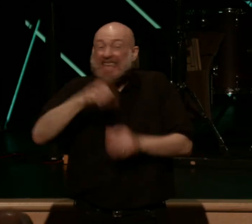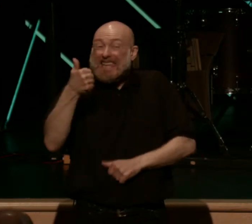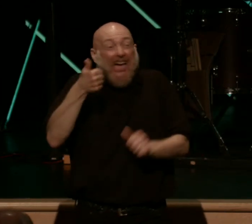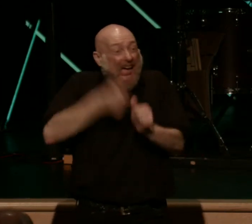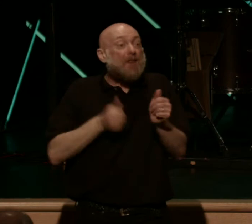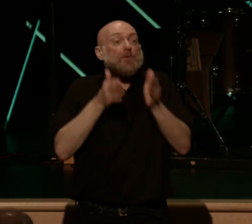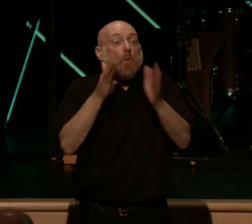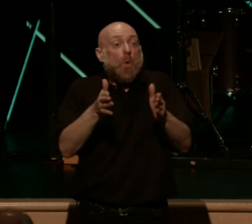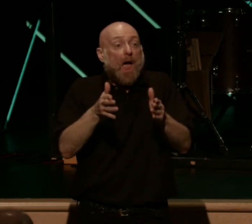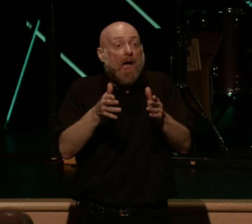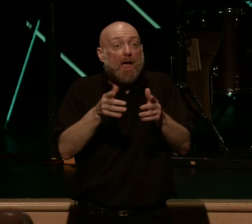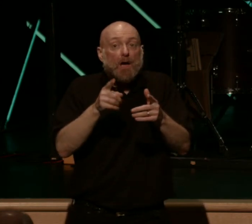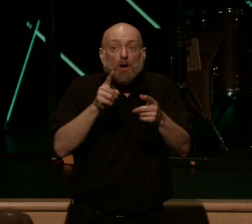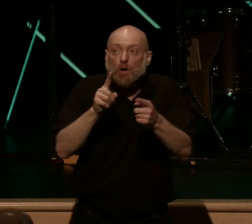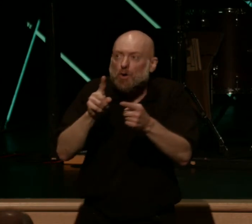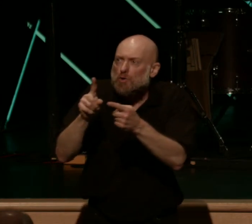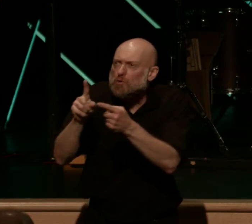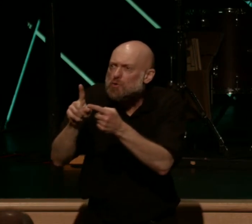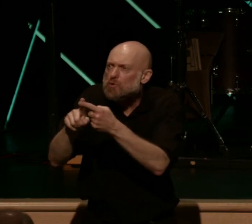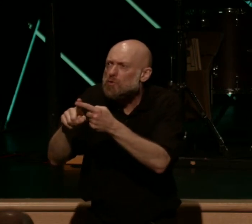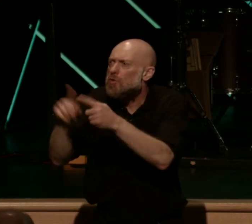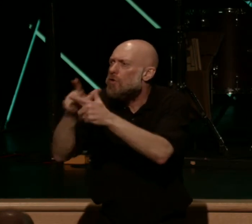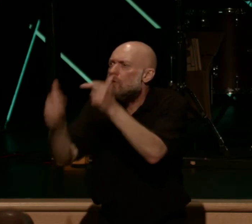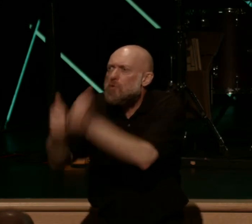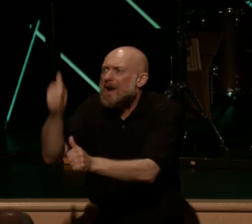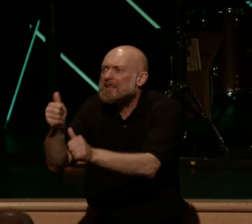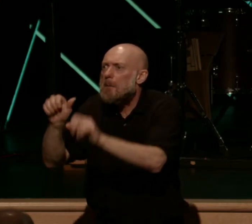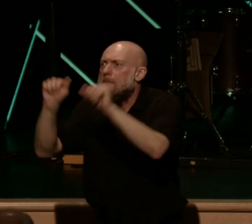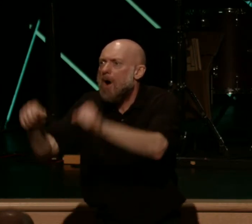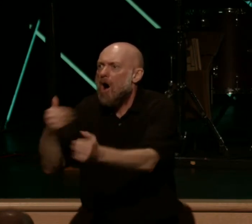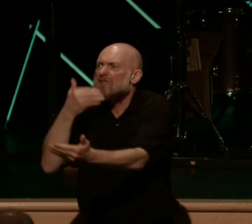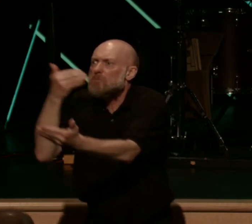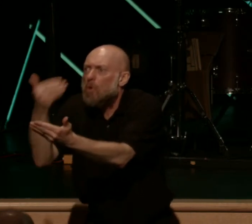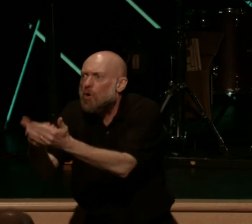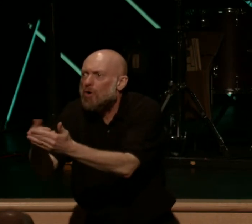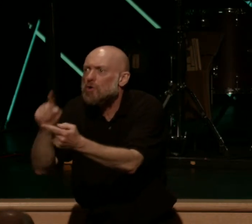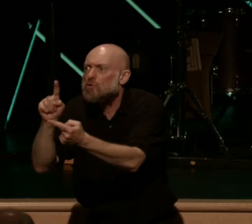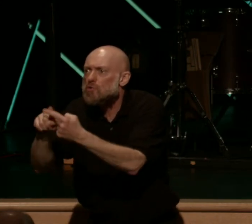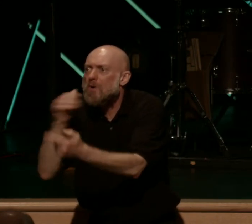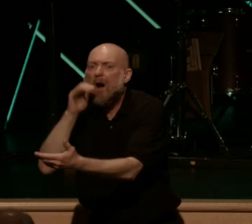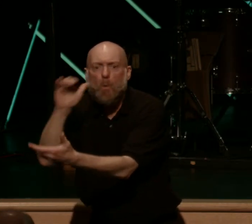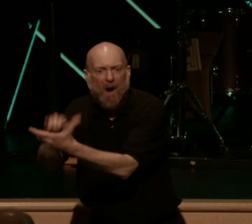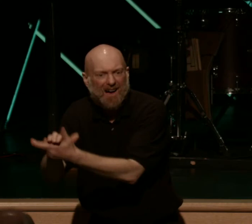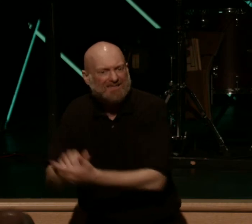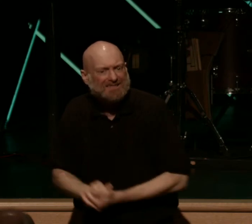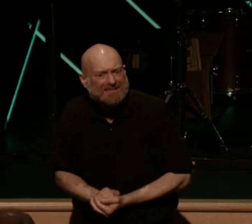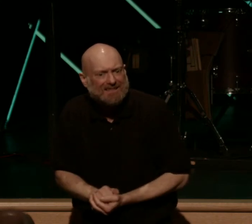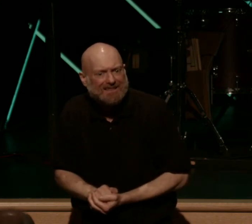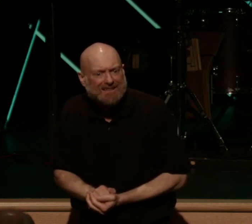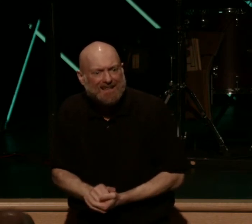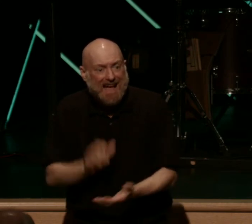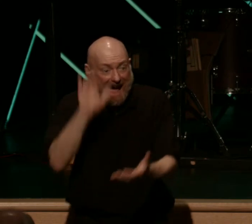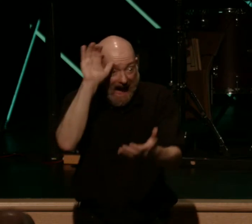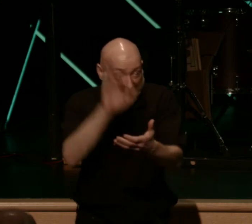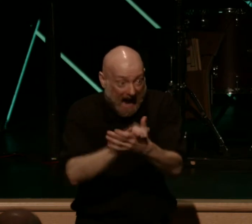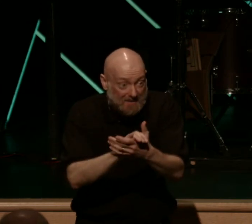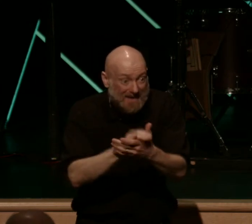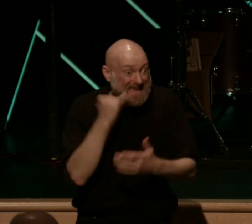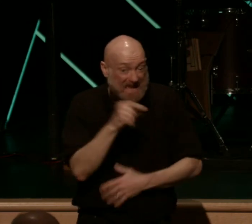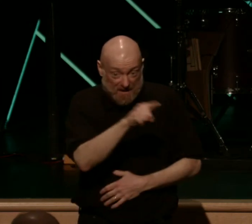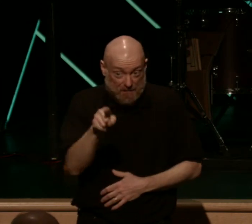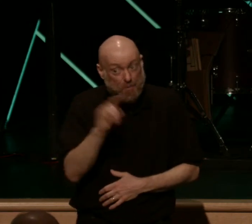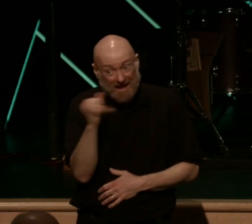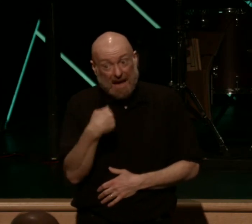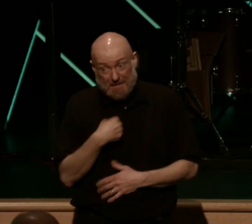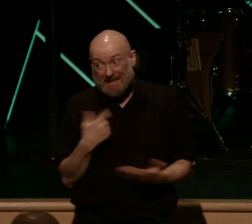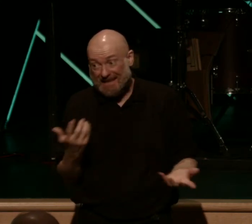way to bring about the greatest possible good of our wives. And husbands, if you are